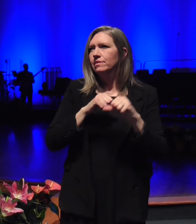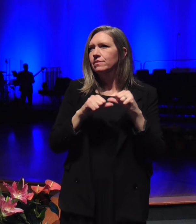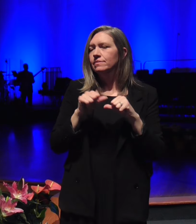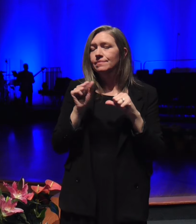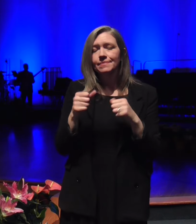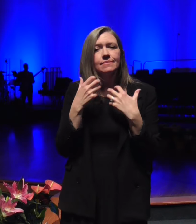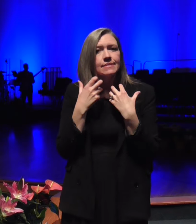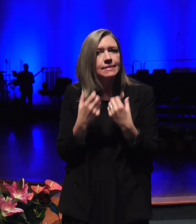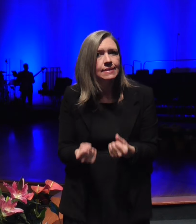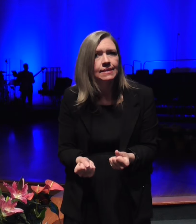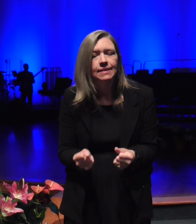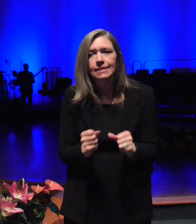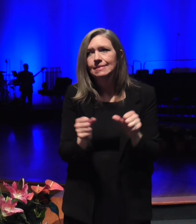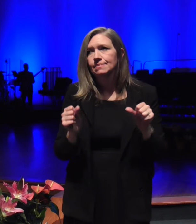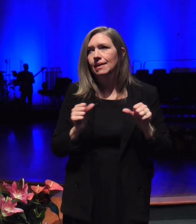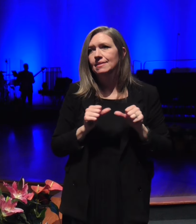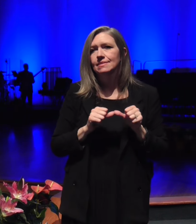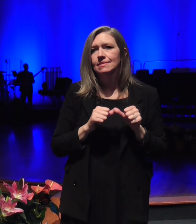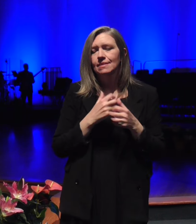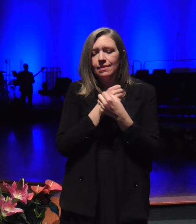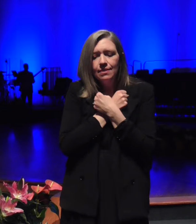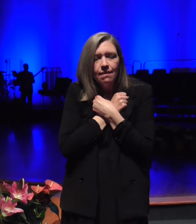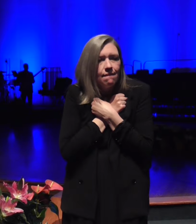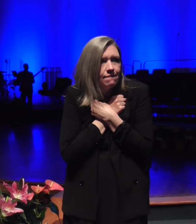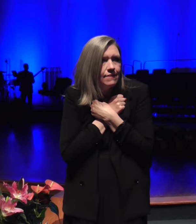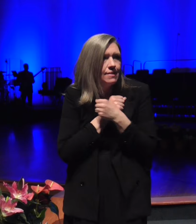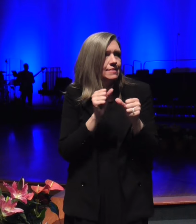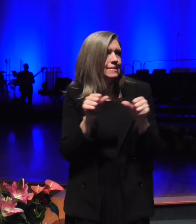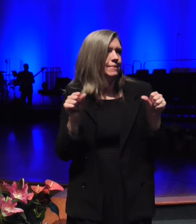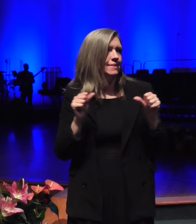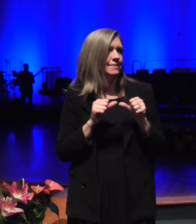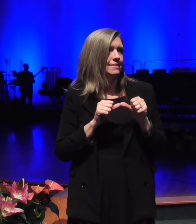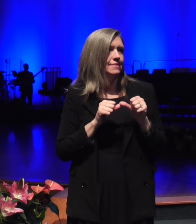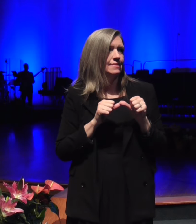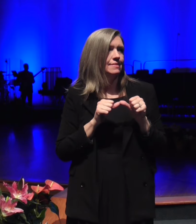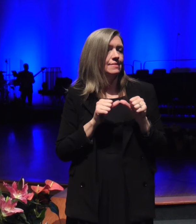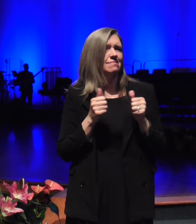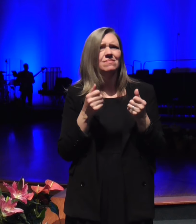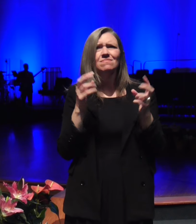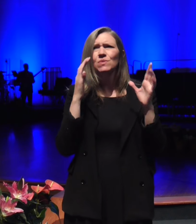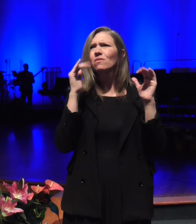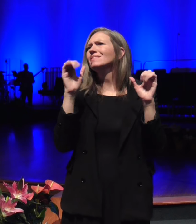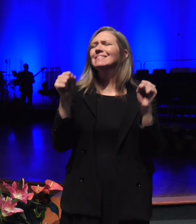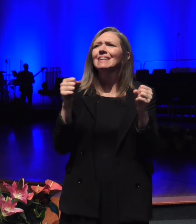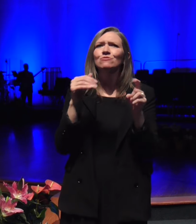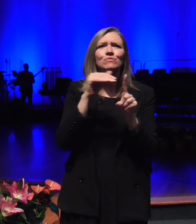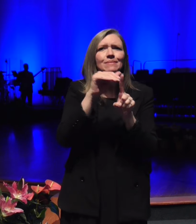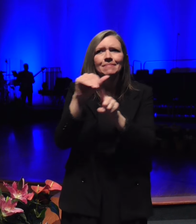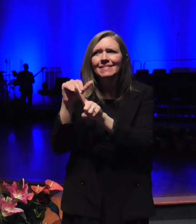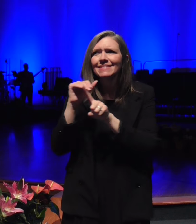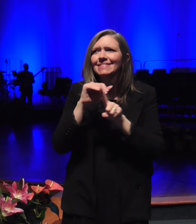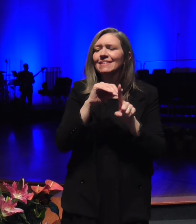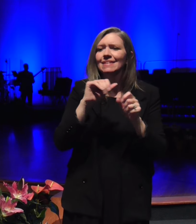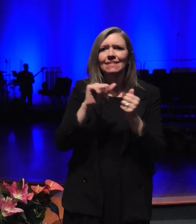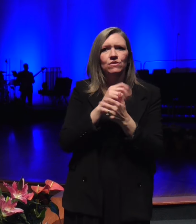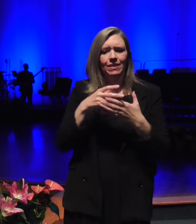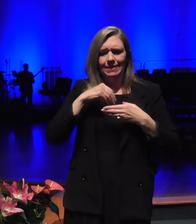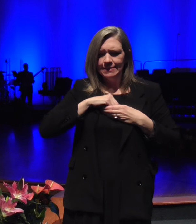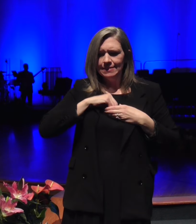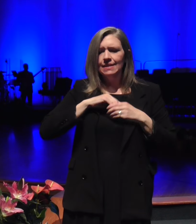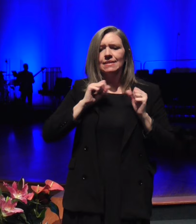that loving space. May we be reminders of one another that all that is within us can overcome